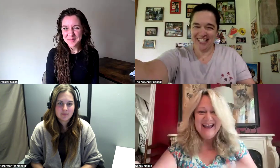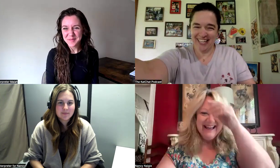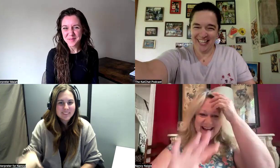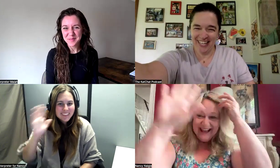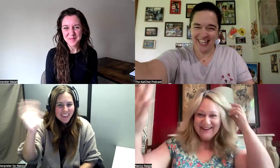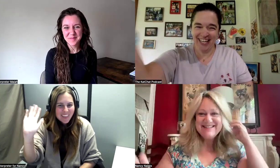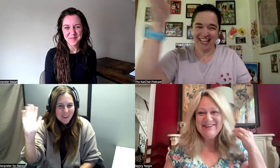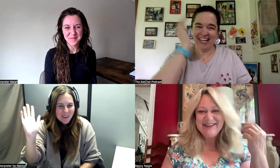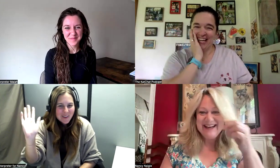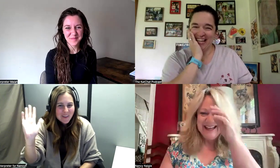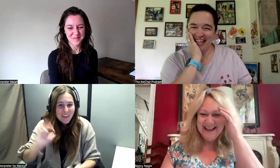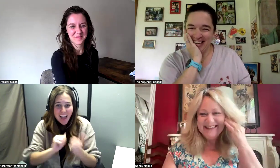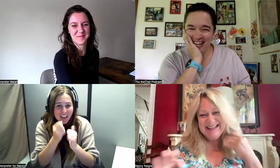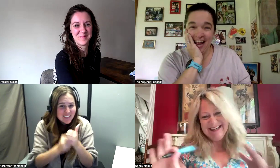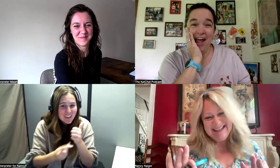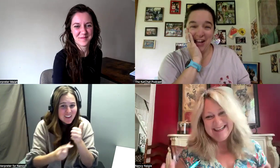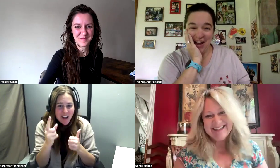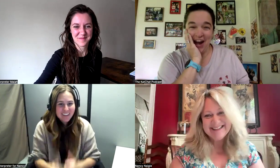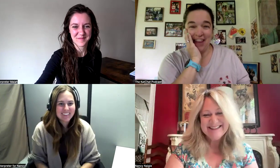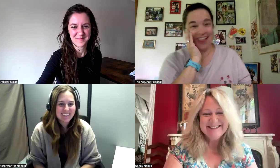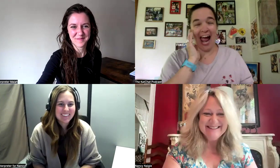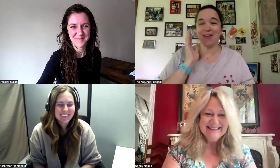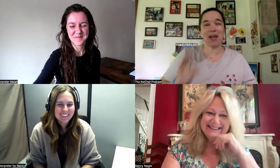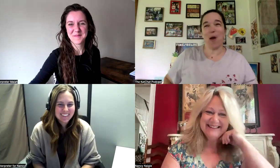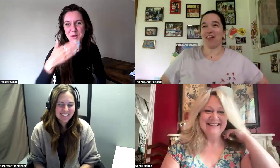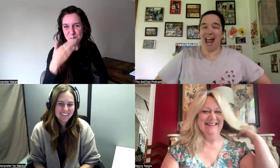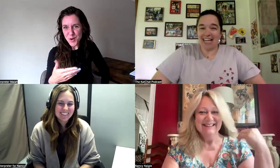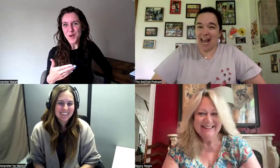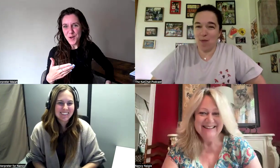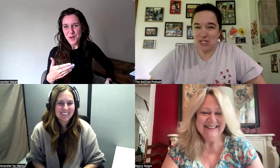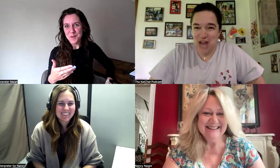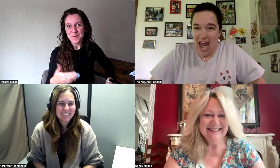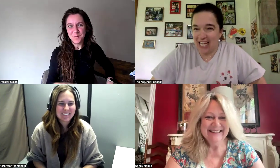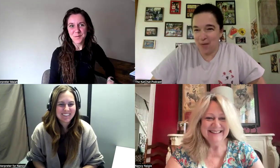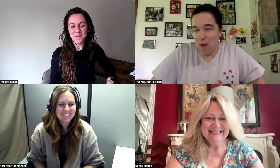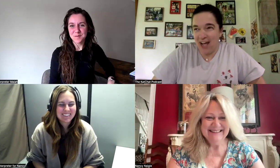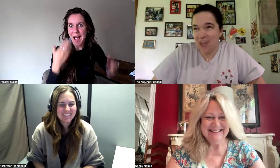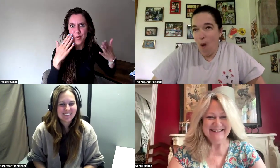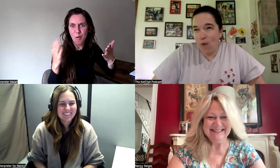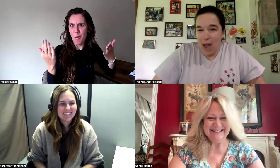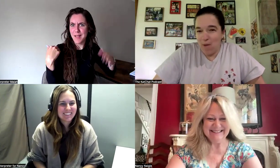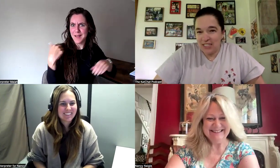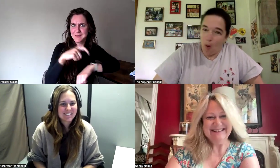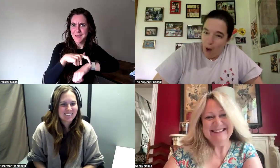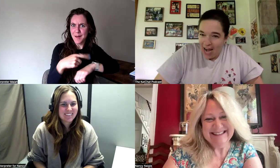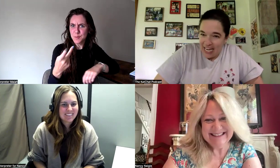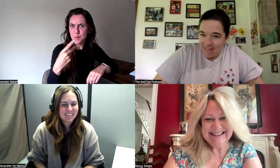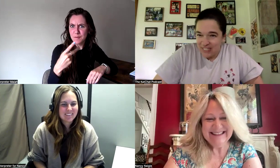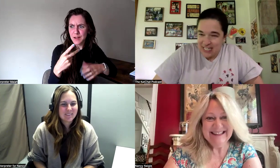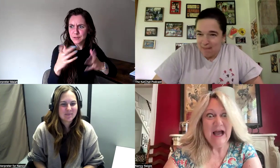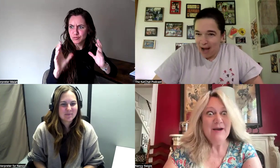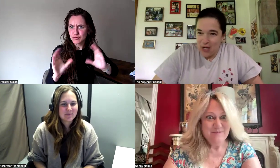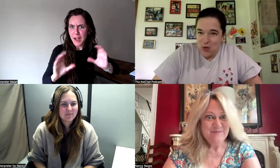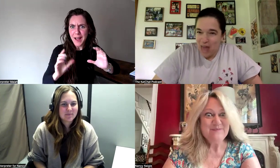Hi, how is everybody? Good. I know the last time we chatted when I was in